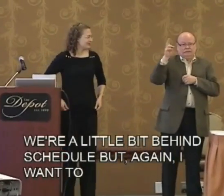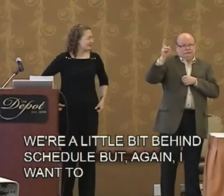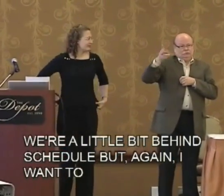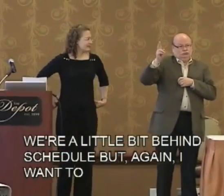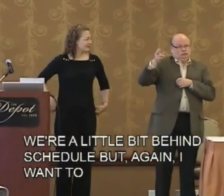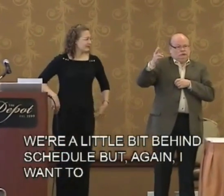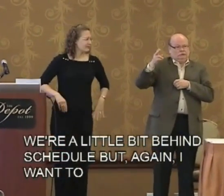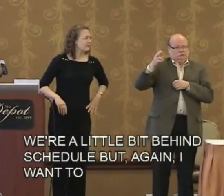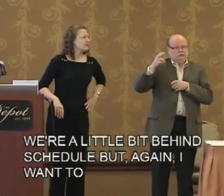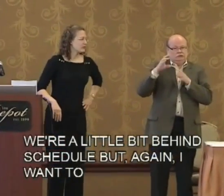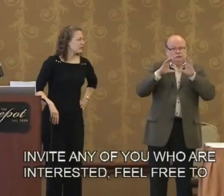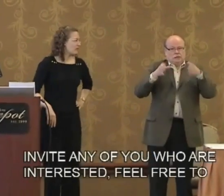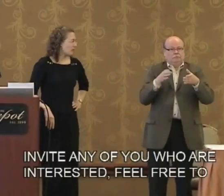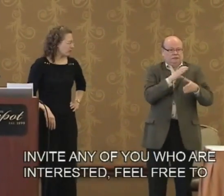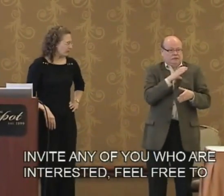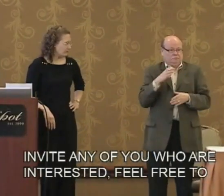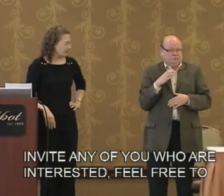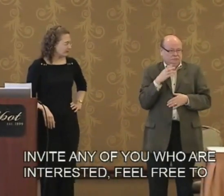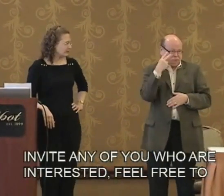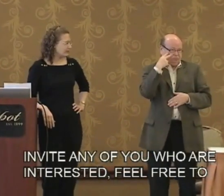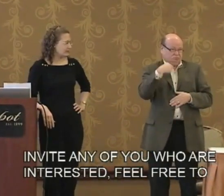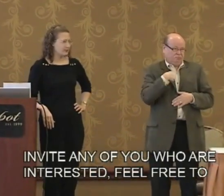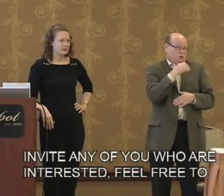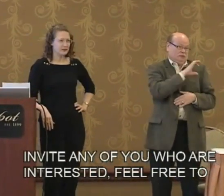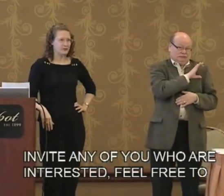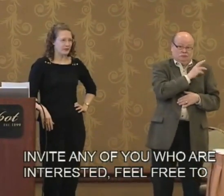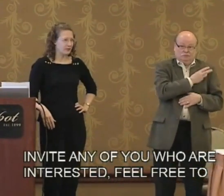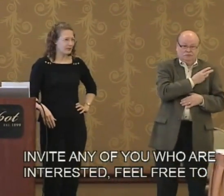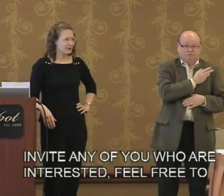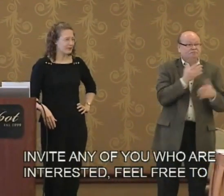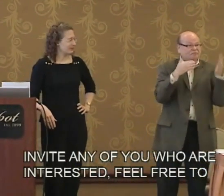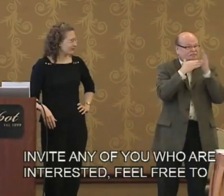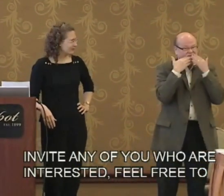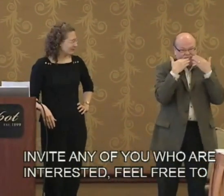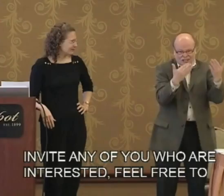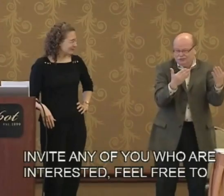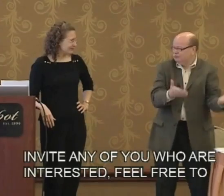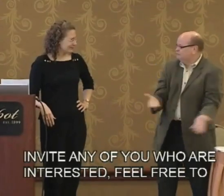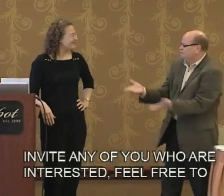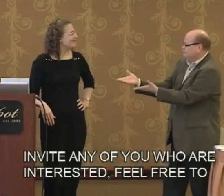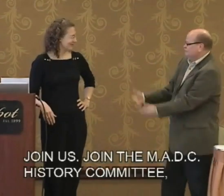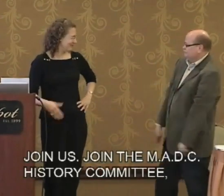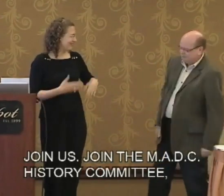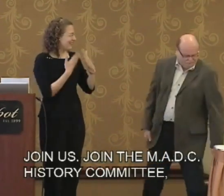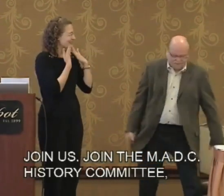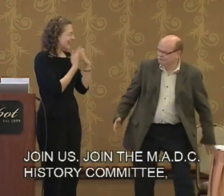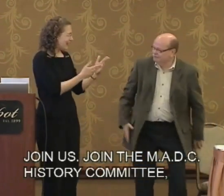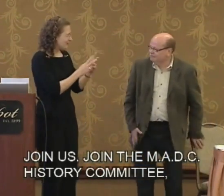us and join the MADC History Committee see me or see Cynthia Whitesell thank you